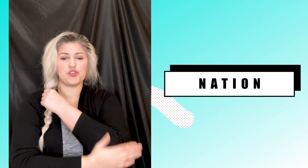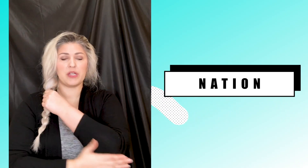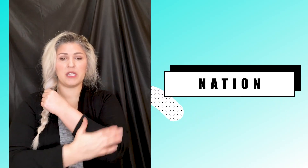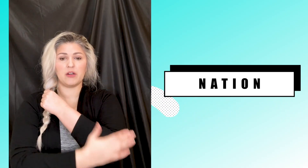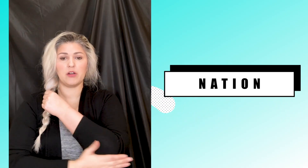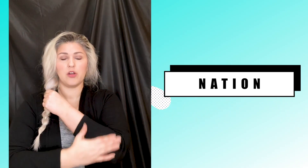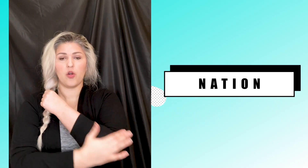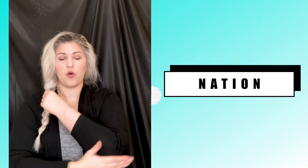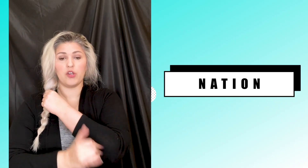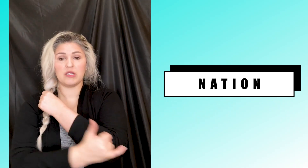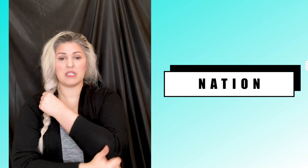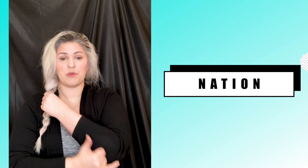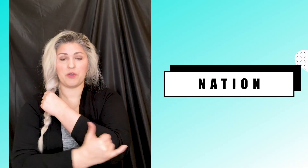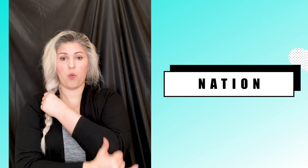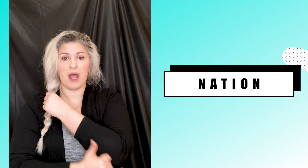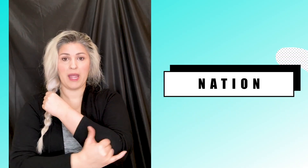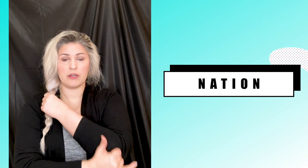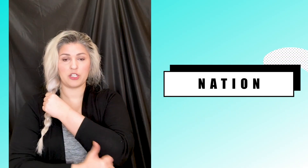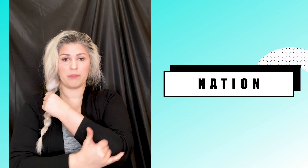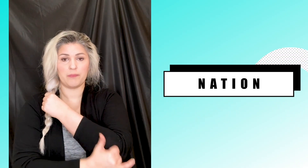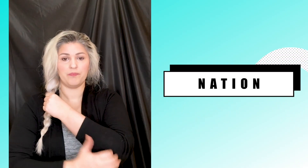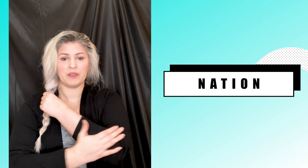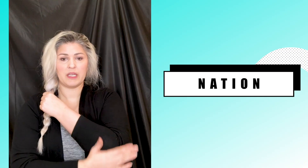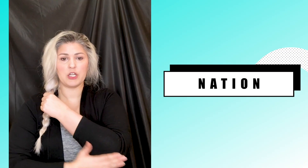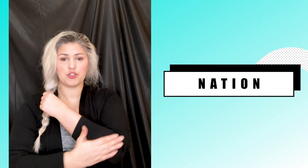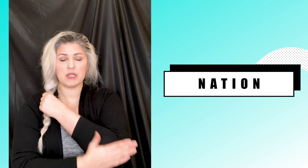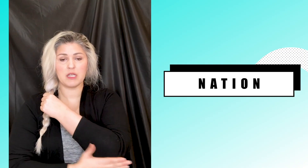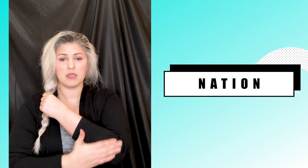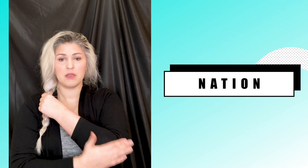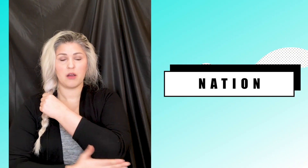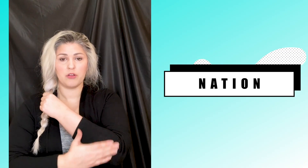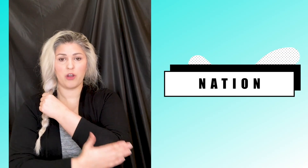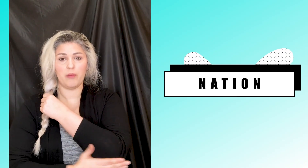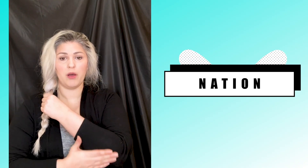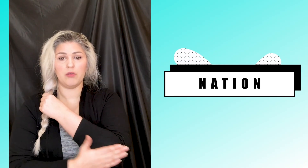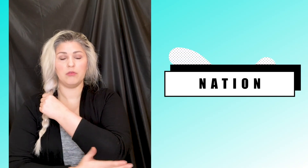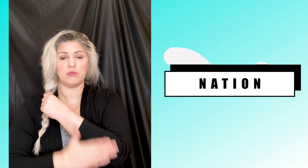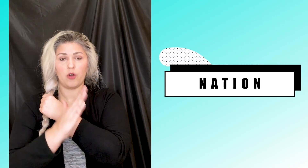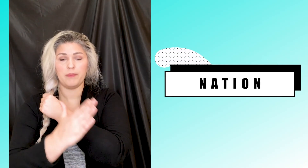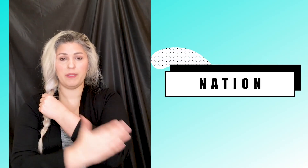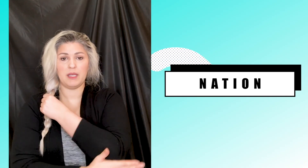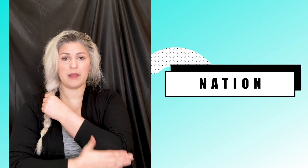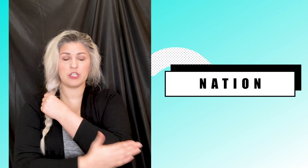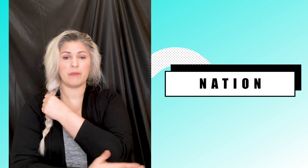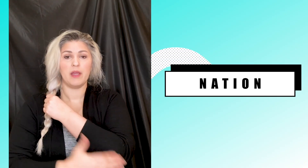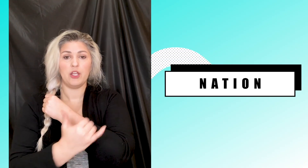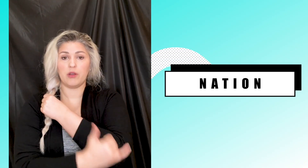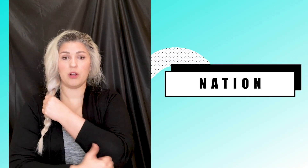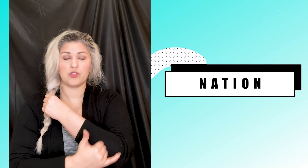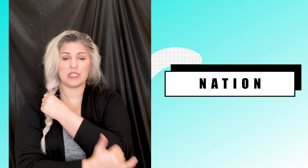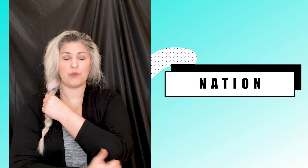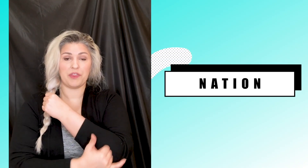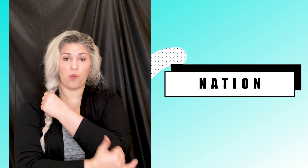remember country here, or you can see it with the Y hand shape. Country on your elbow, open B hand shape.